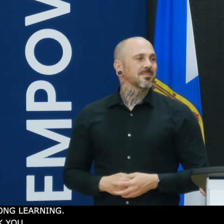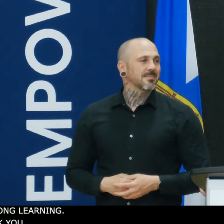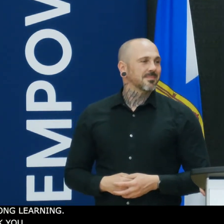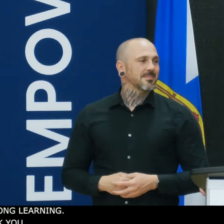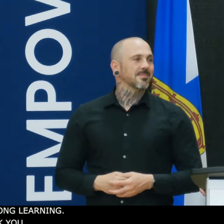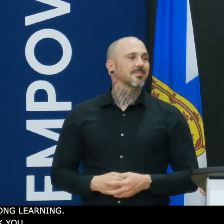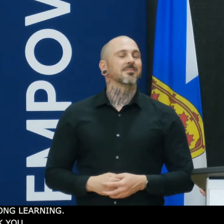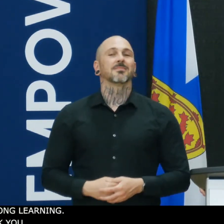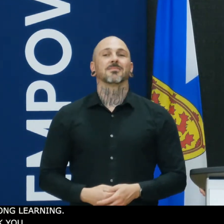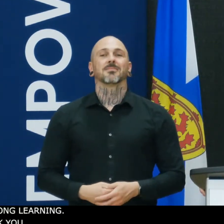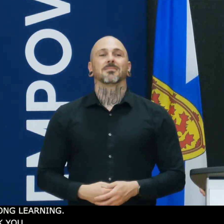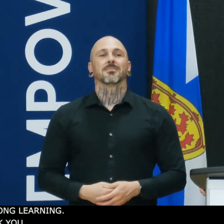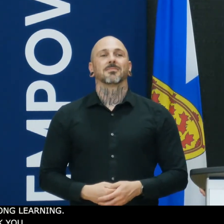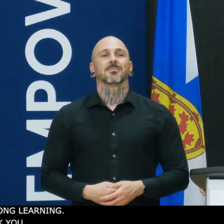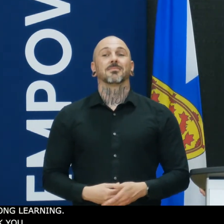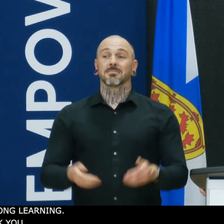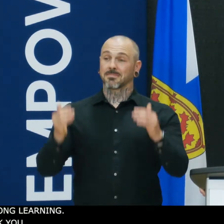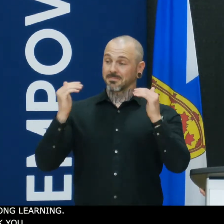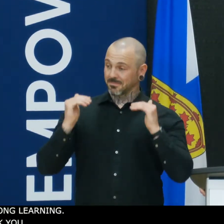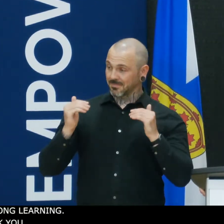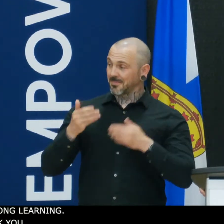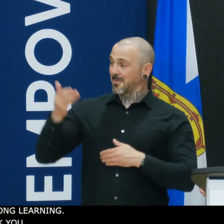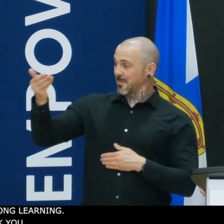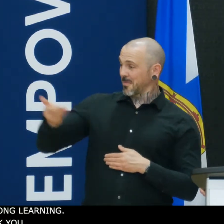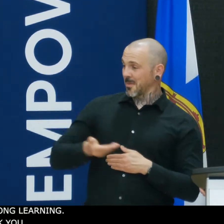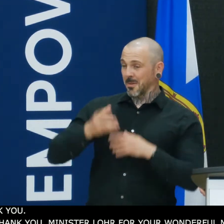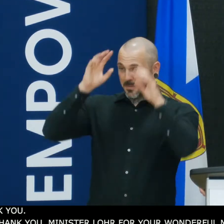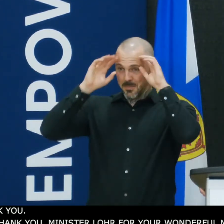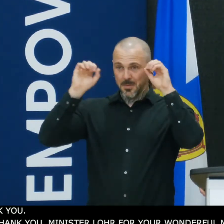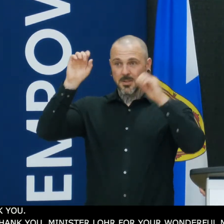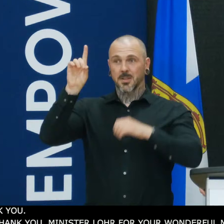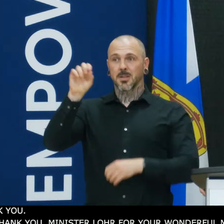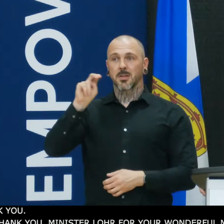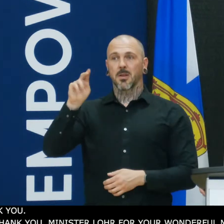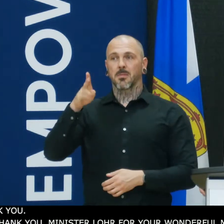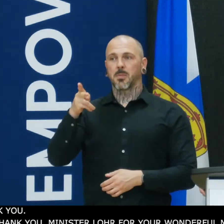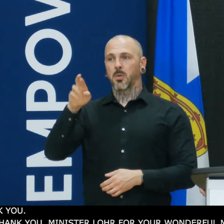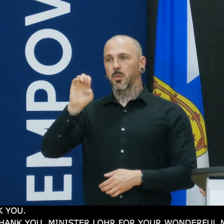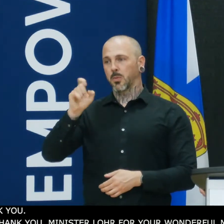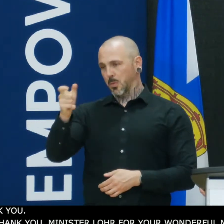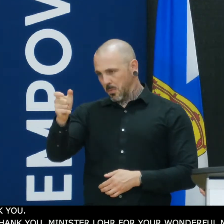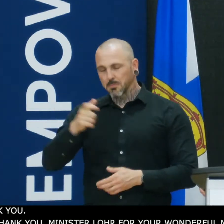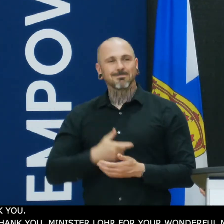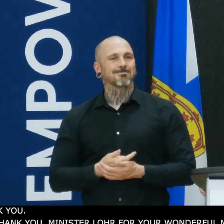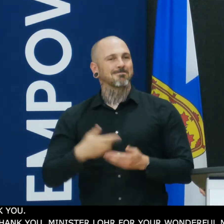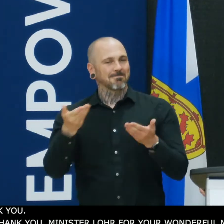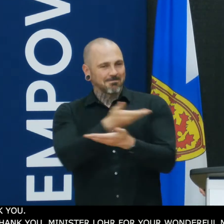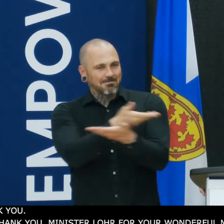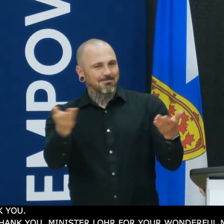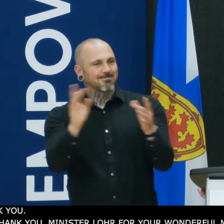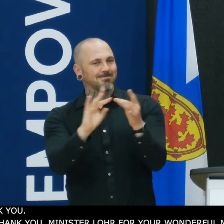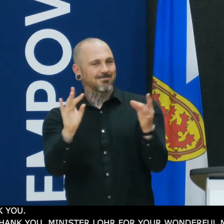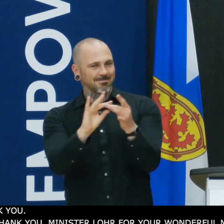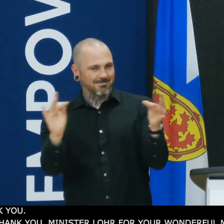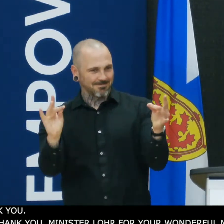It is now my privilege to welcome our President, Don Bureau, to address our graduates and guests.